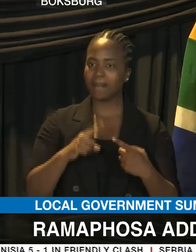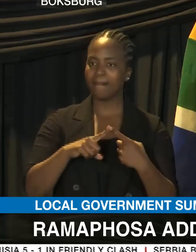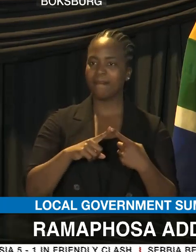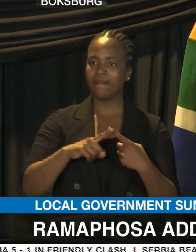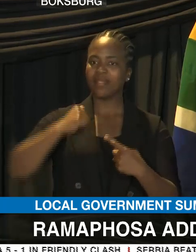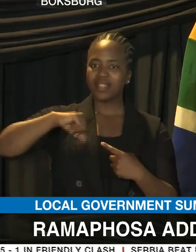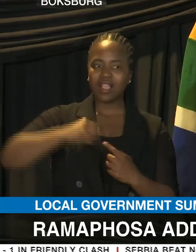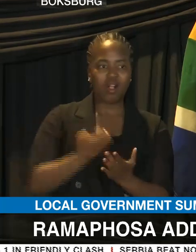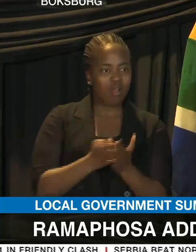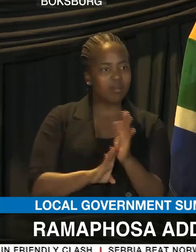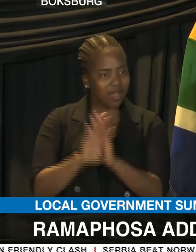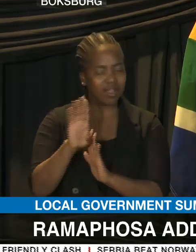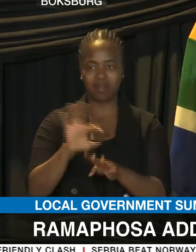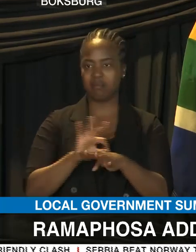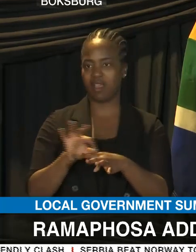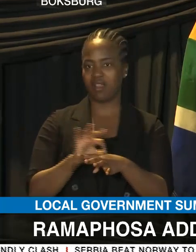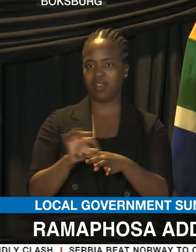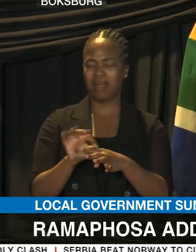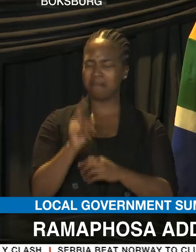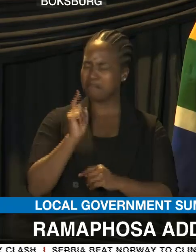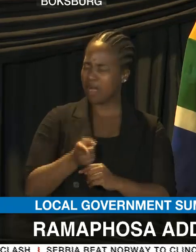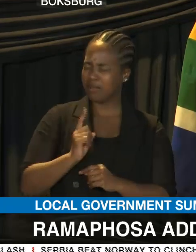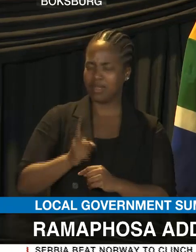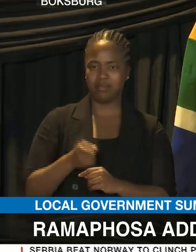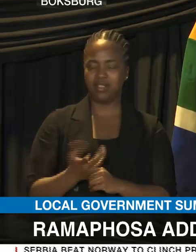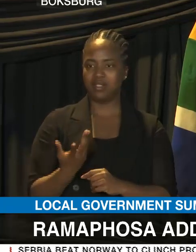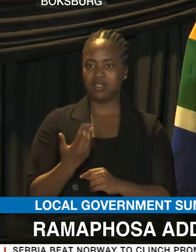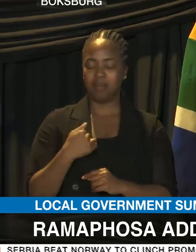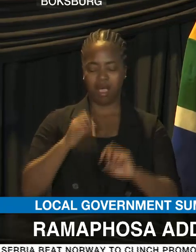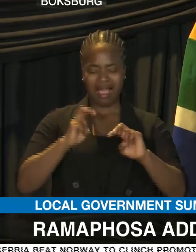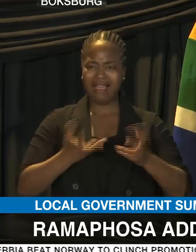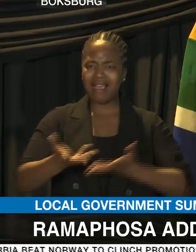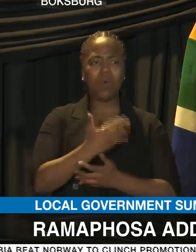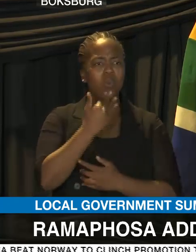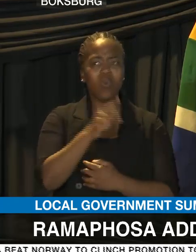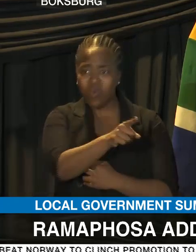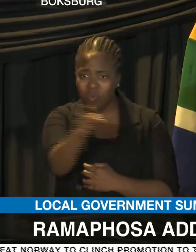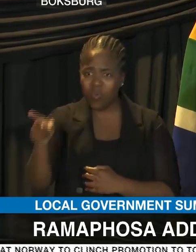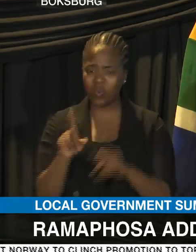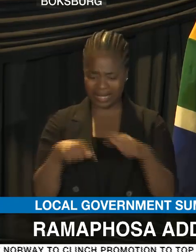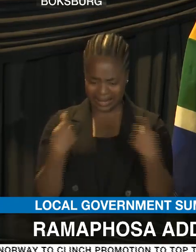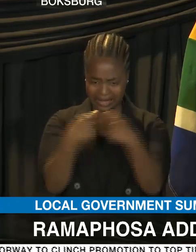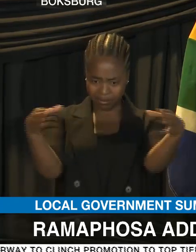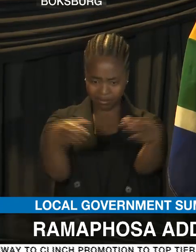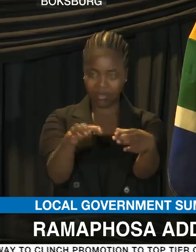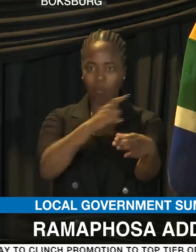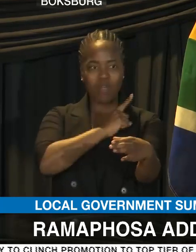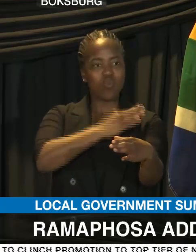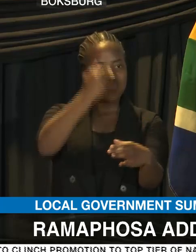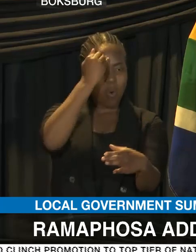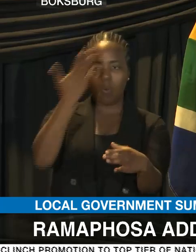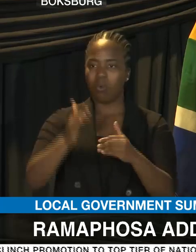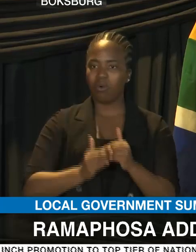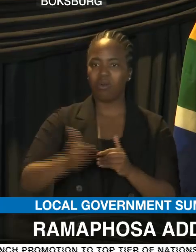local economic development plan must be devised by yourselves, knowing exactly what the